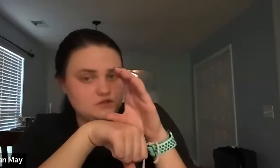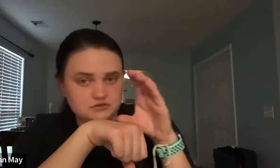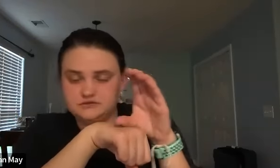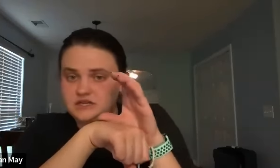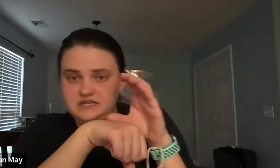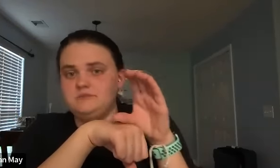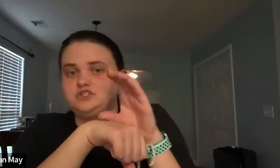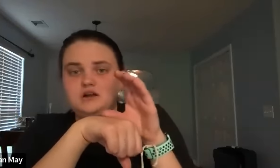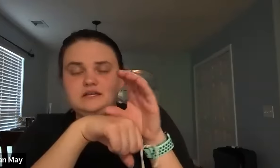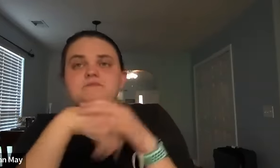universal of any type of chocolate.